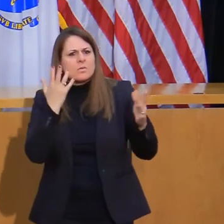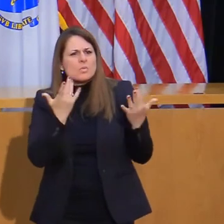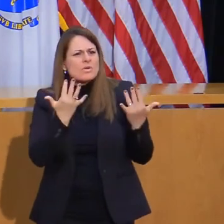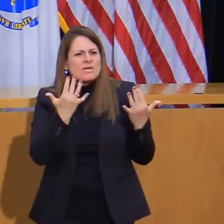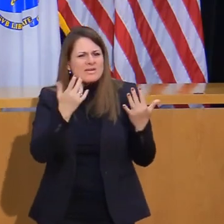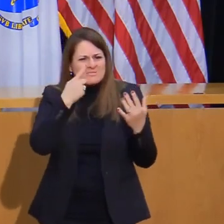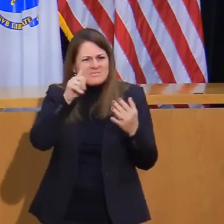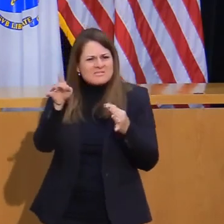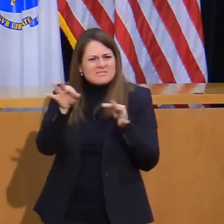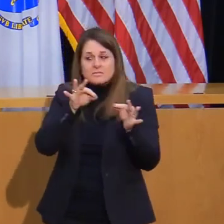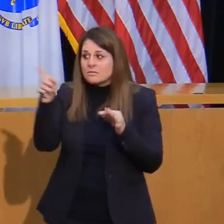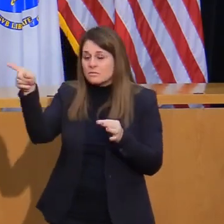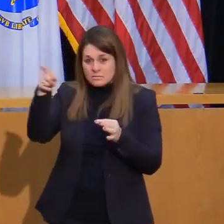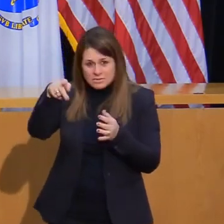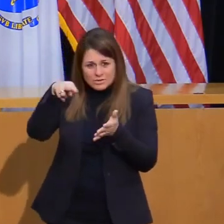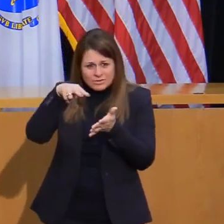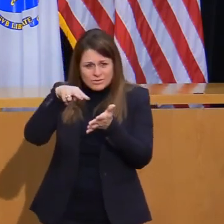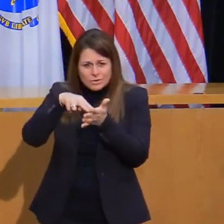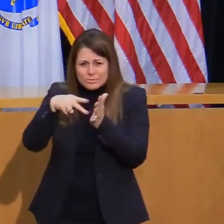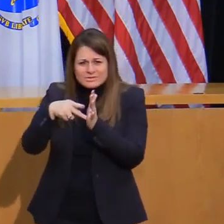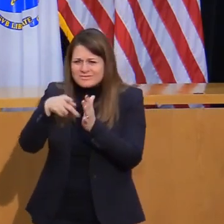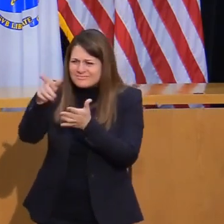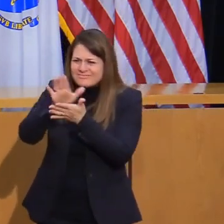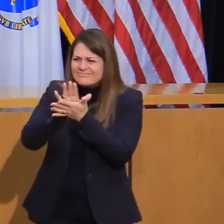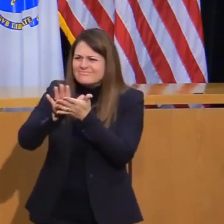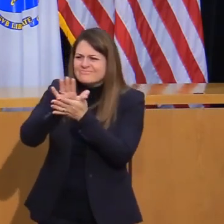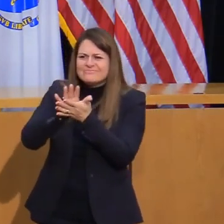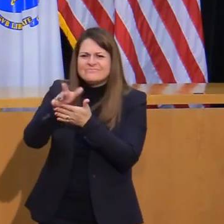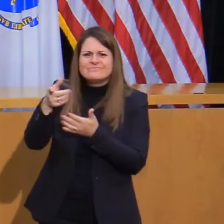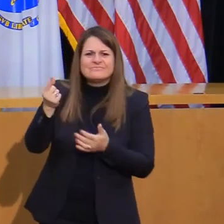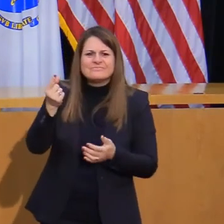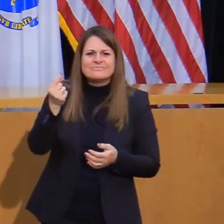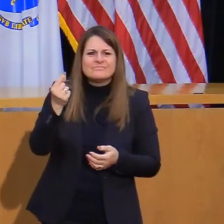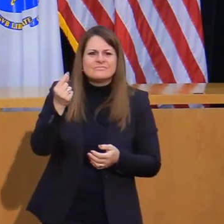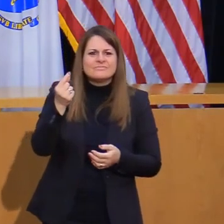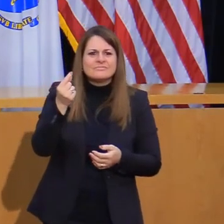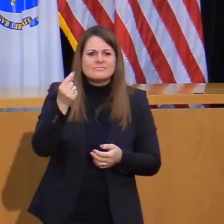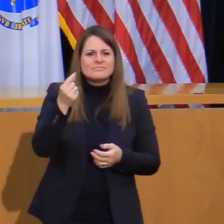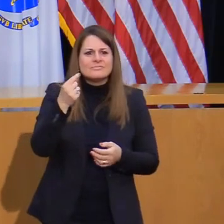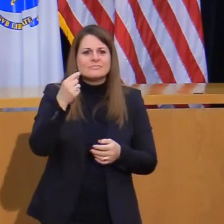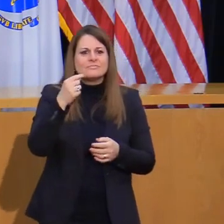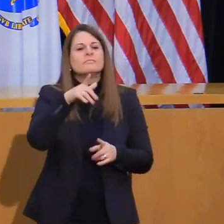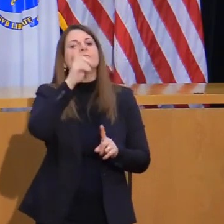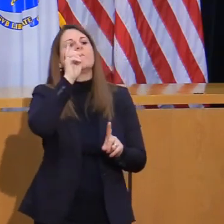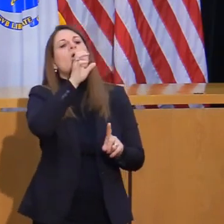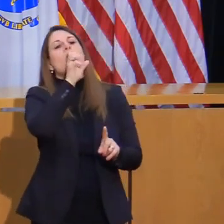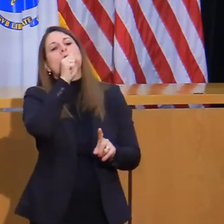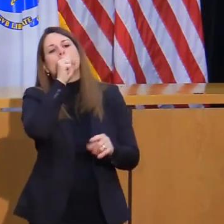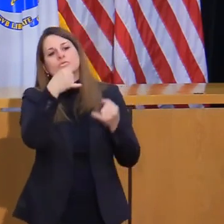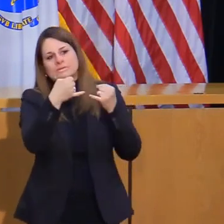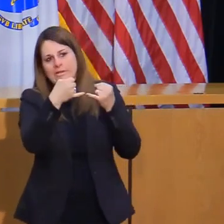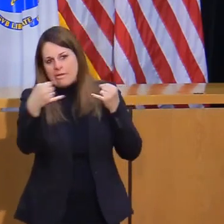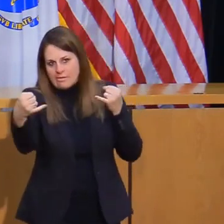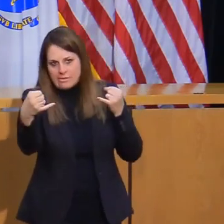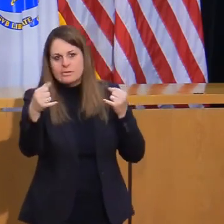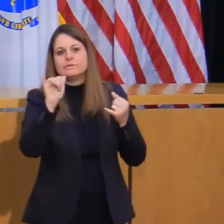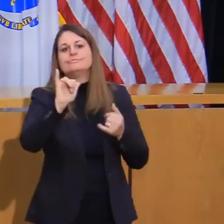are you talking about the investigation? The derailment in the orange line. The investigation that took place on the red